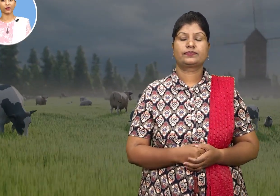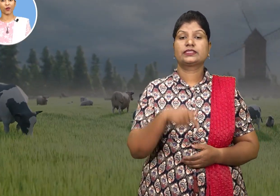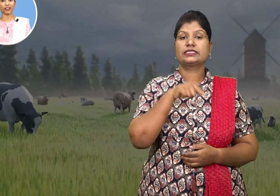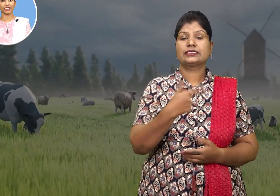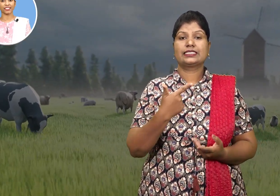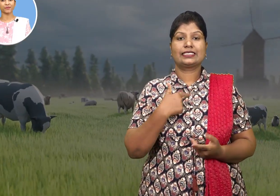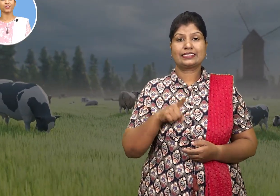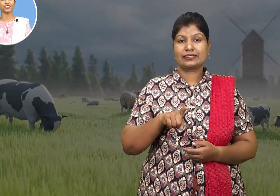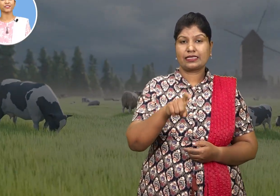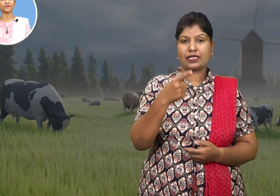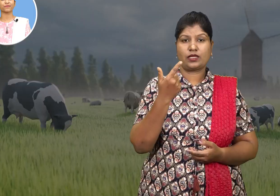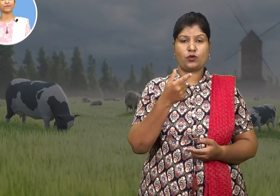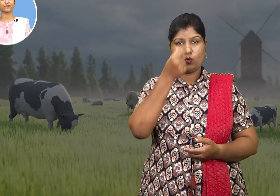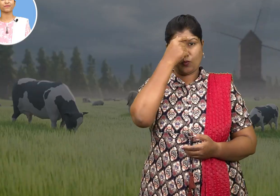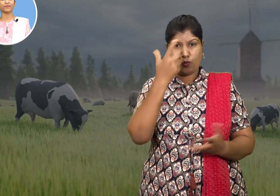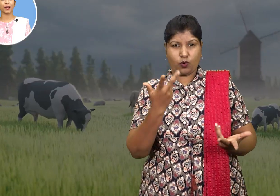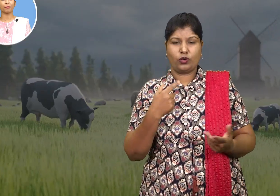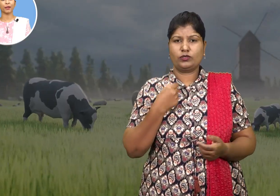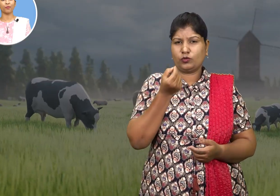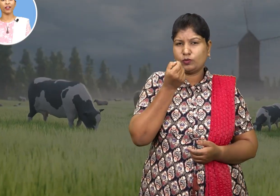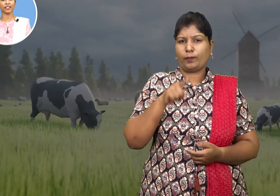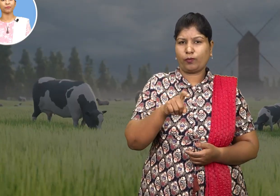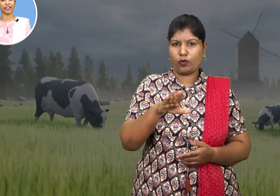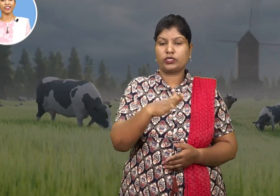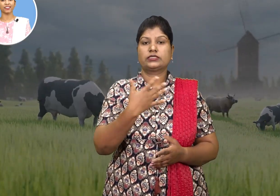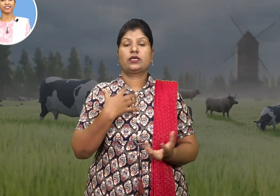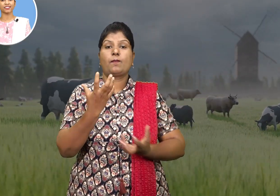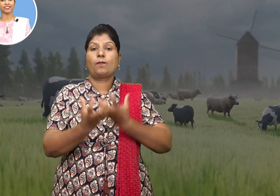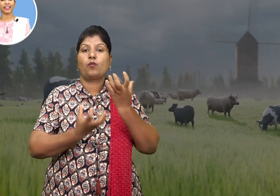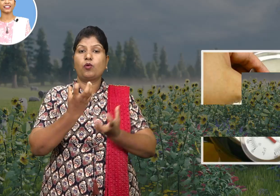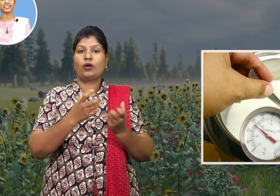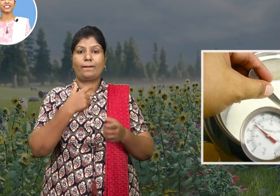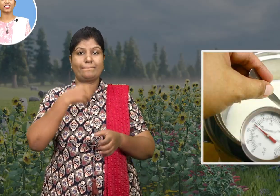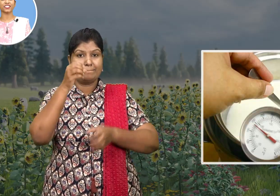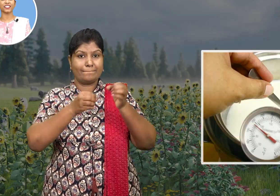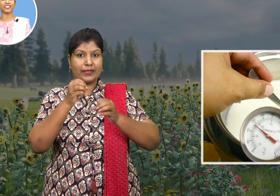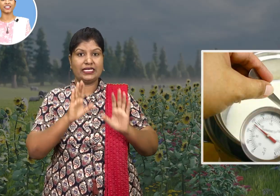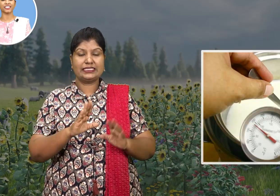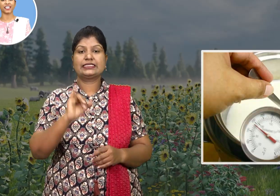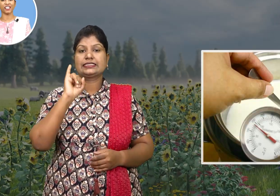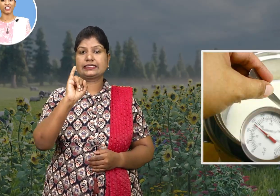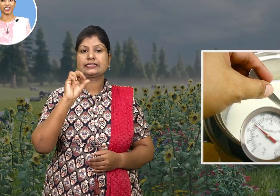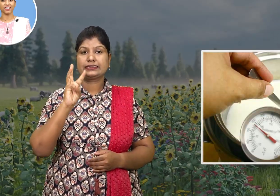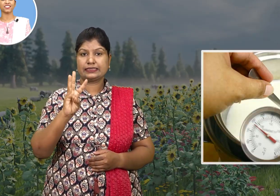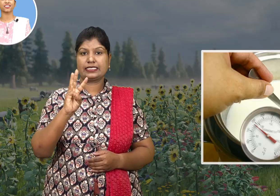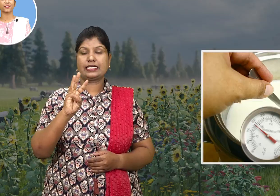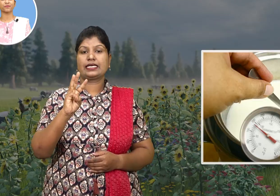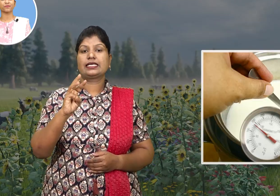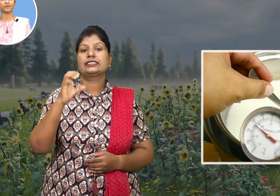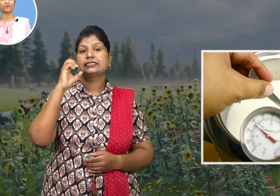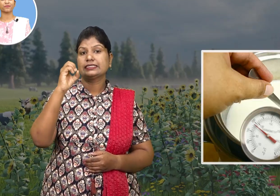disease-causing microorganisms by boiling milk at 63 degrees